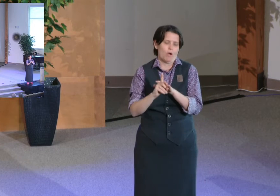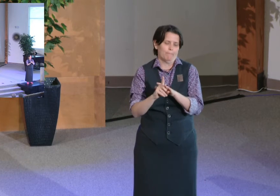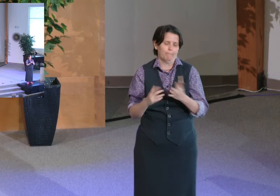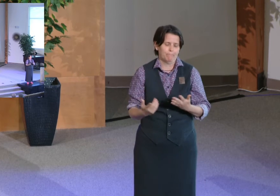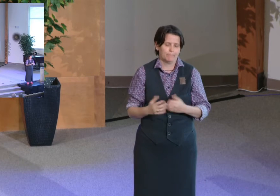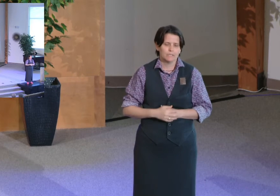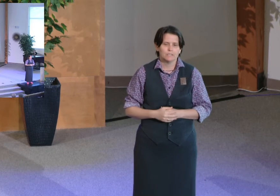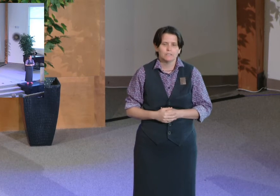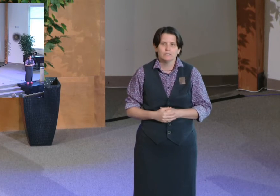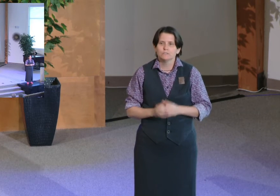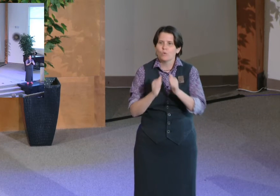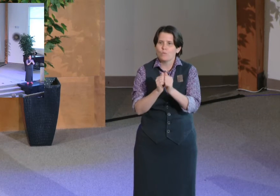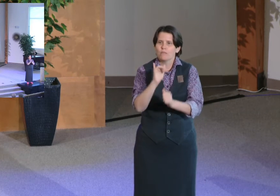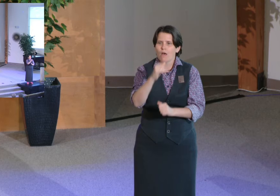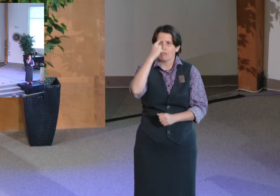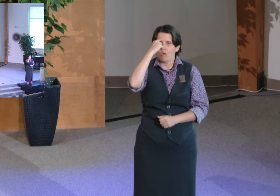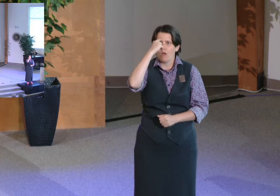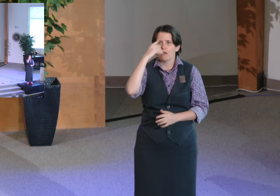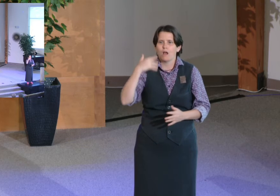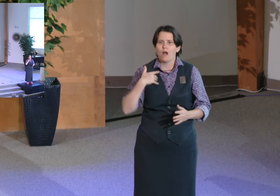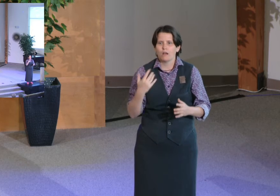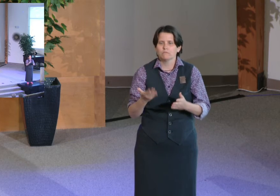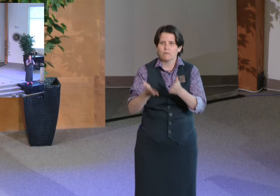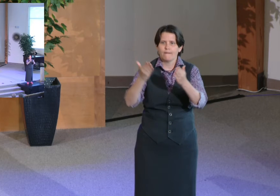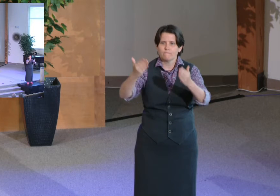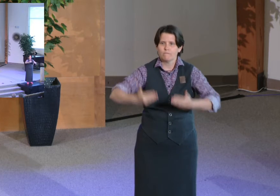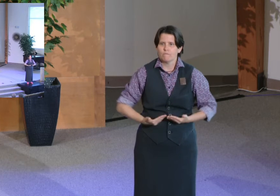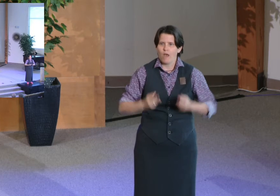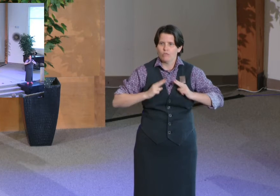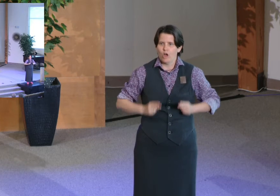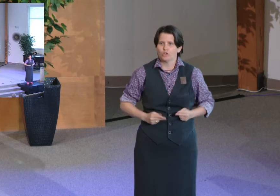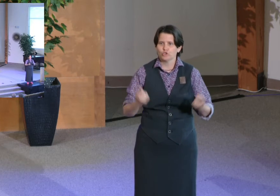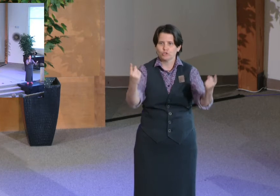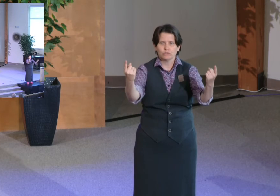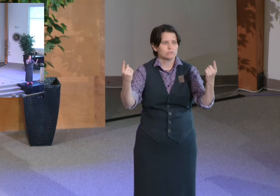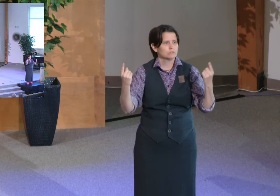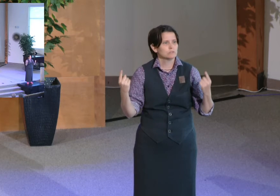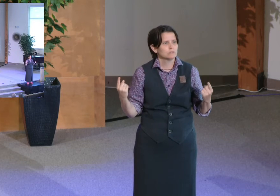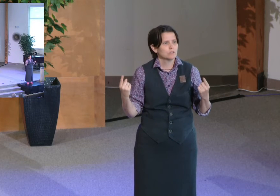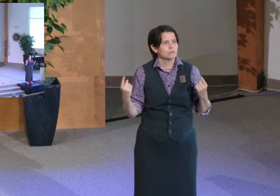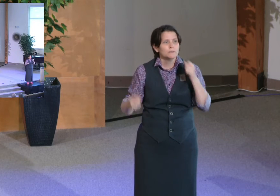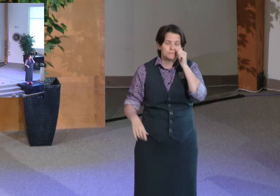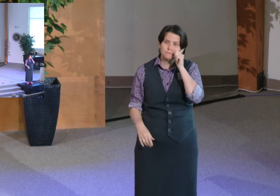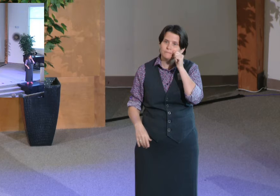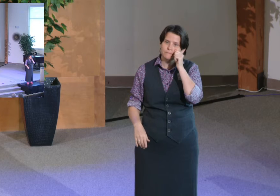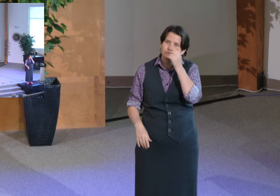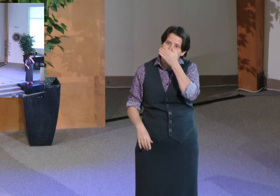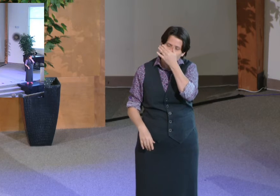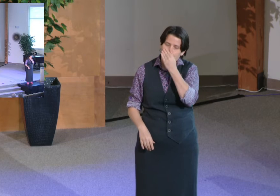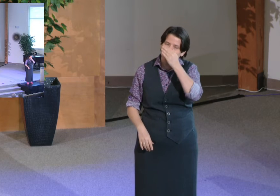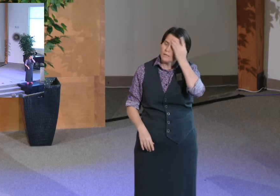There are a number of ways that you can give this morning, and they are shown here on the screen. Notice that we have changed our text to give